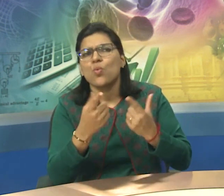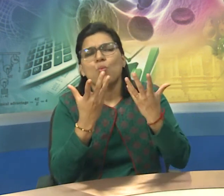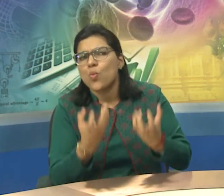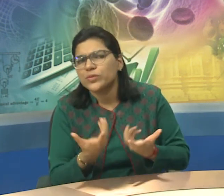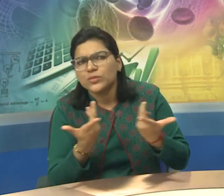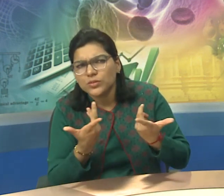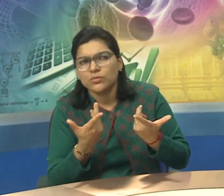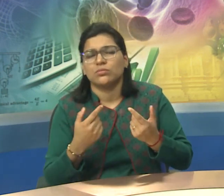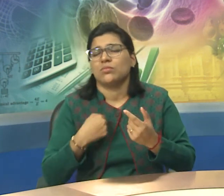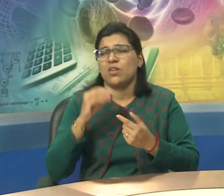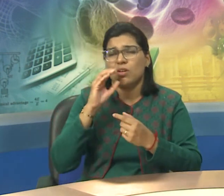on